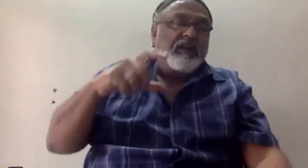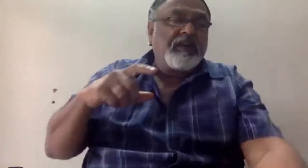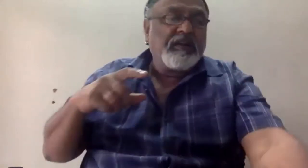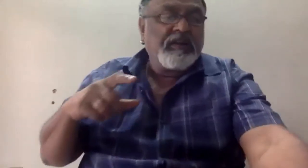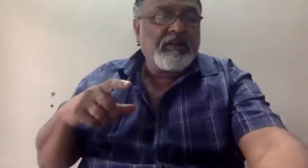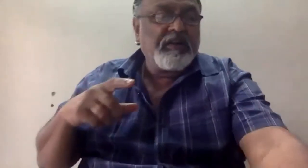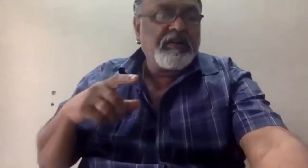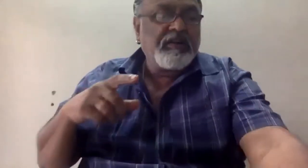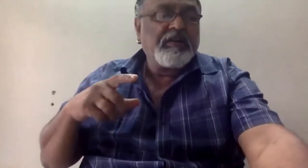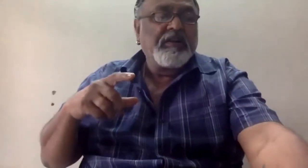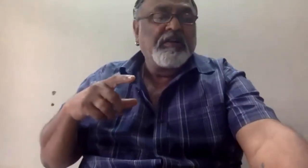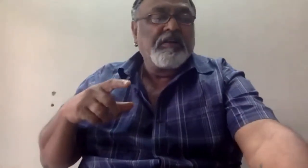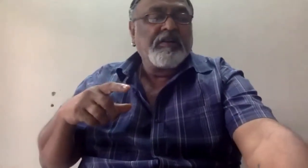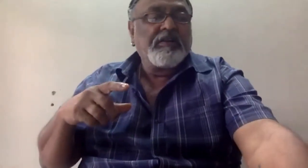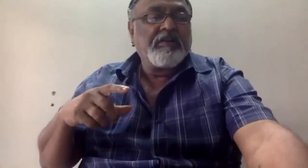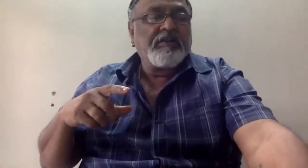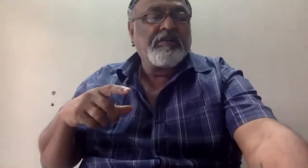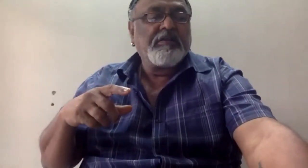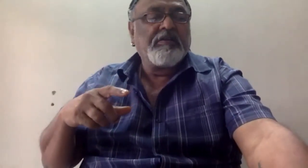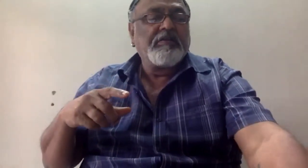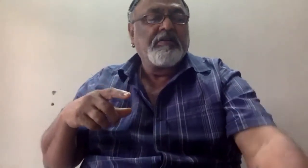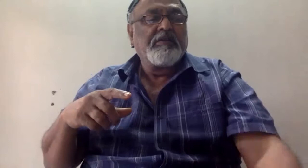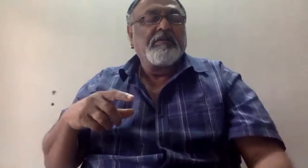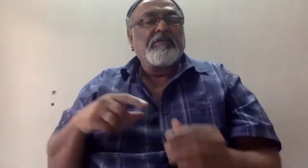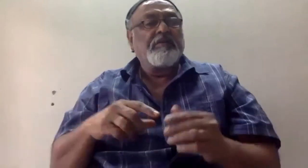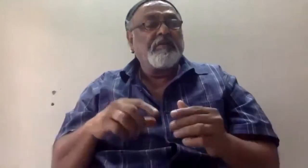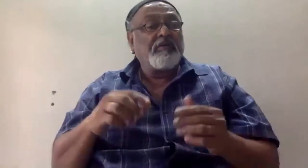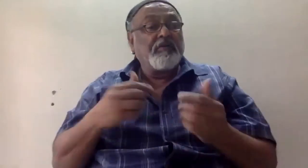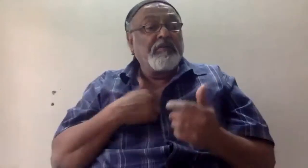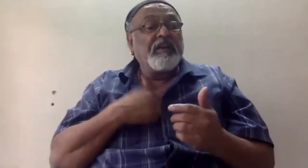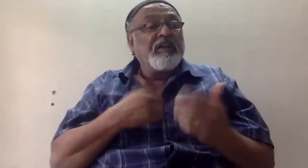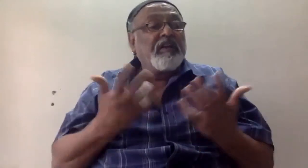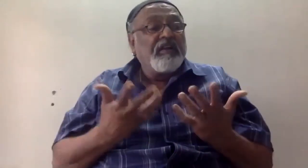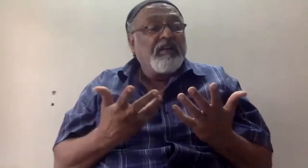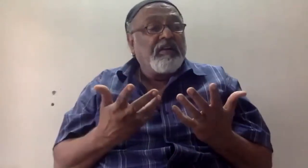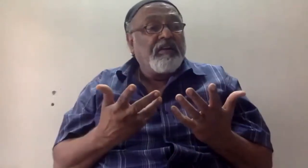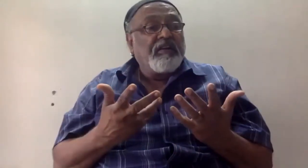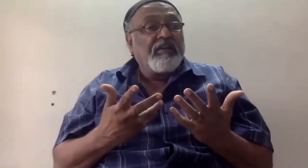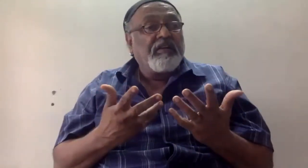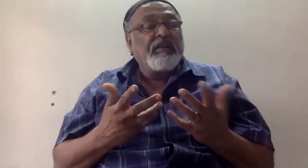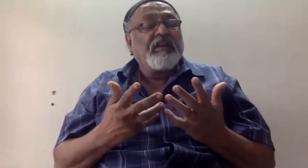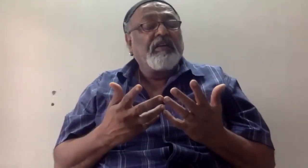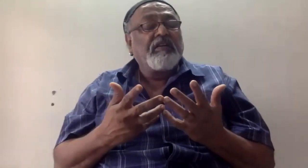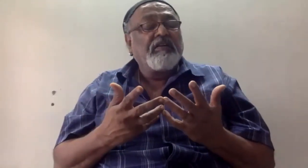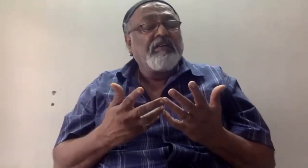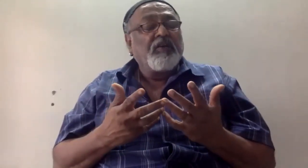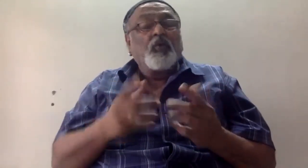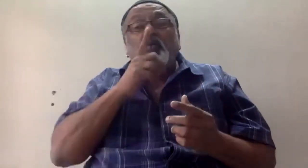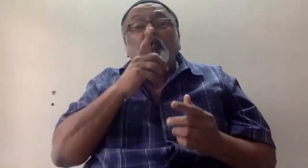justice. But for me, and in general, persons with disabilities are not